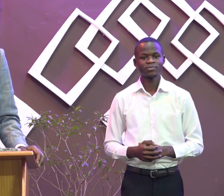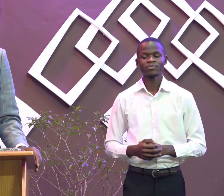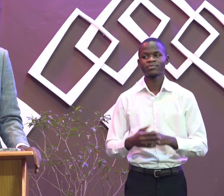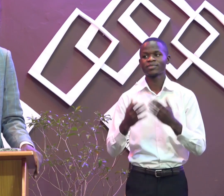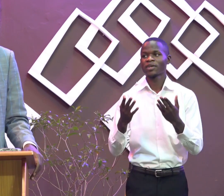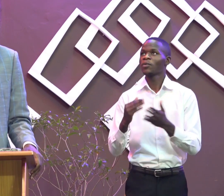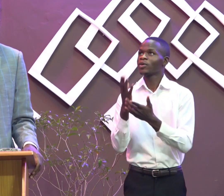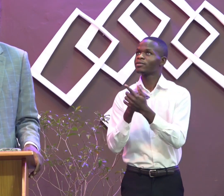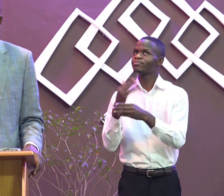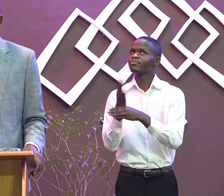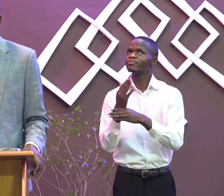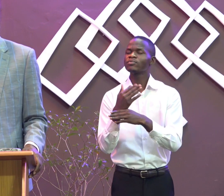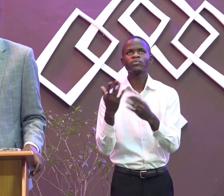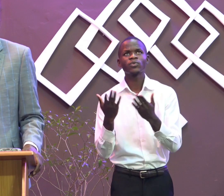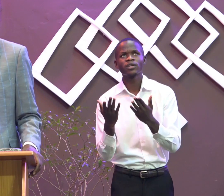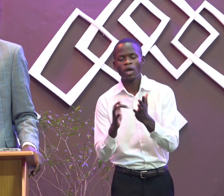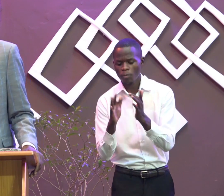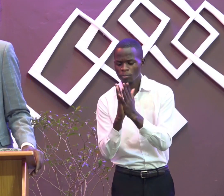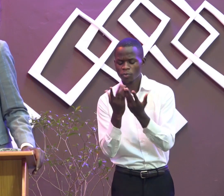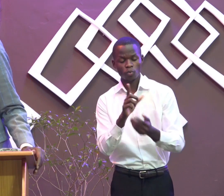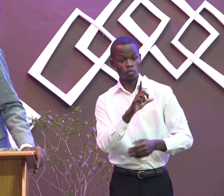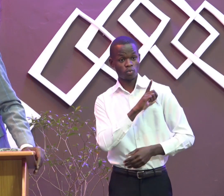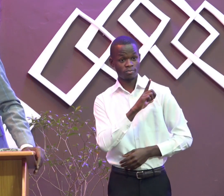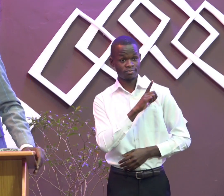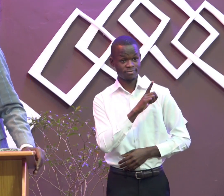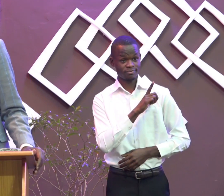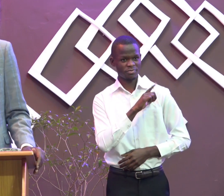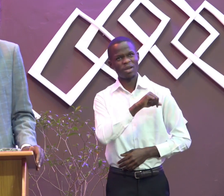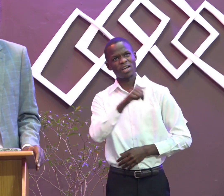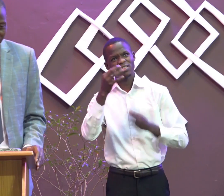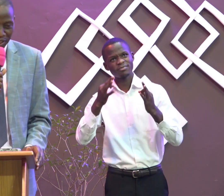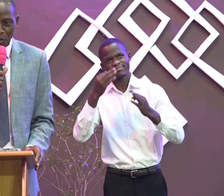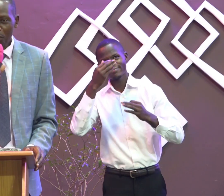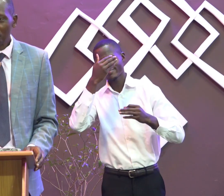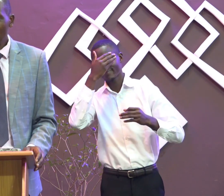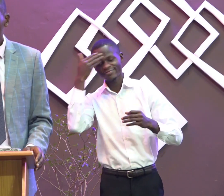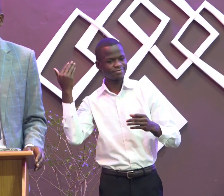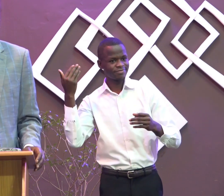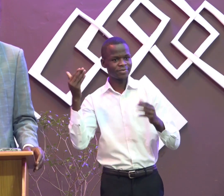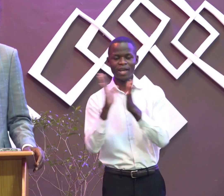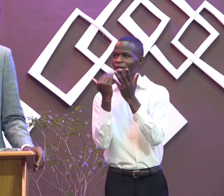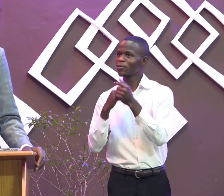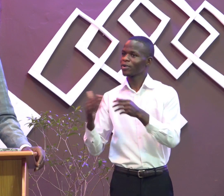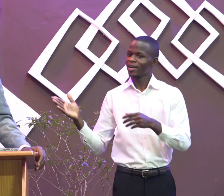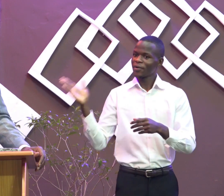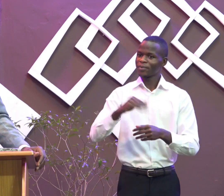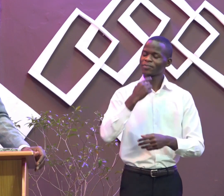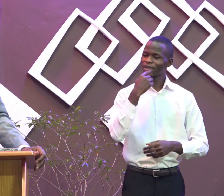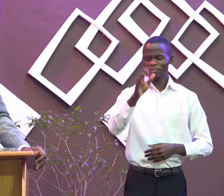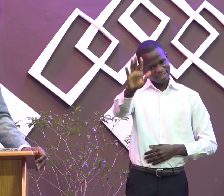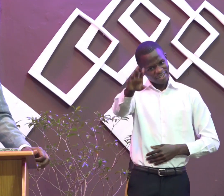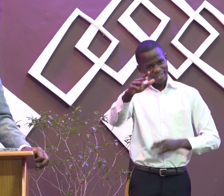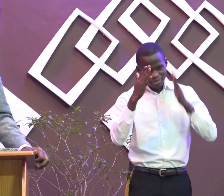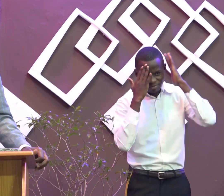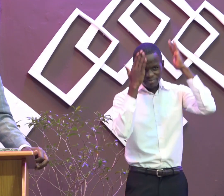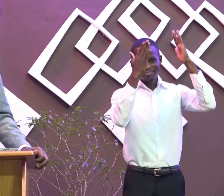Naweereza mu Luka ebirala sikyabijjukira. I ministered from Luke. I don't remember the other things. Nkomawo ne muga bishop. Ekibadde eri.